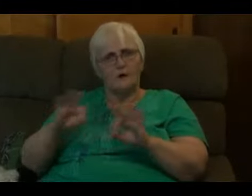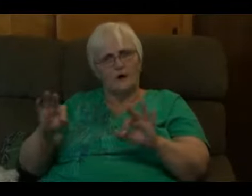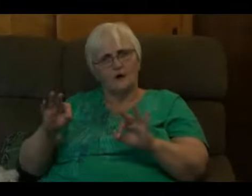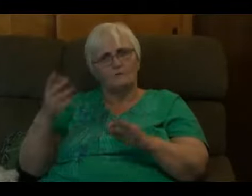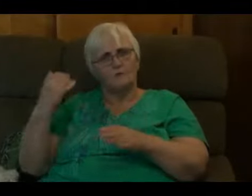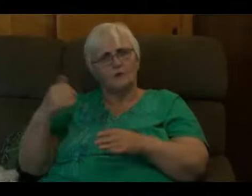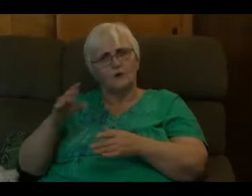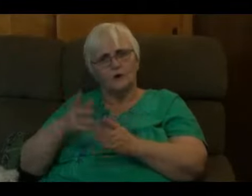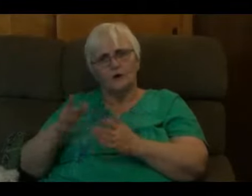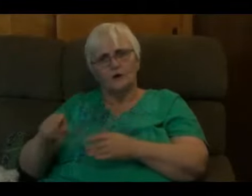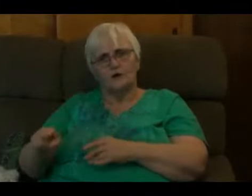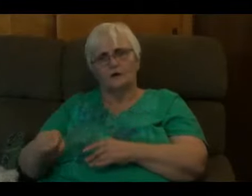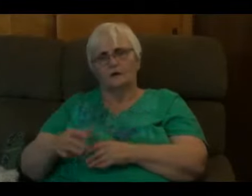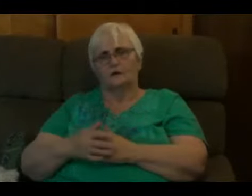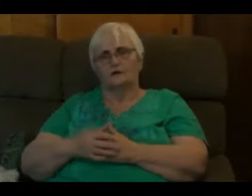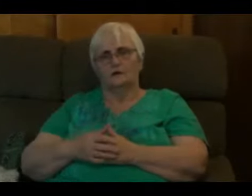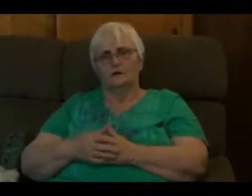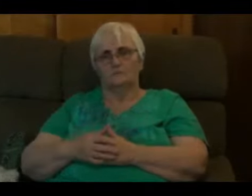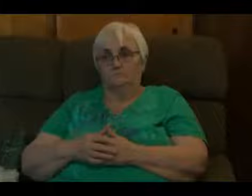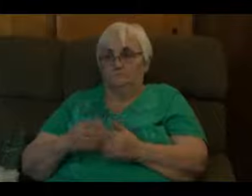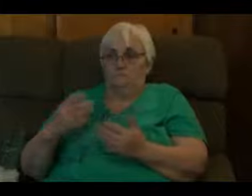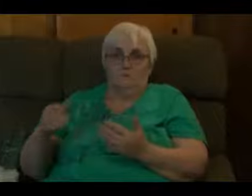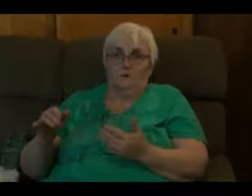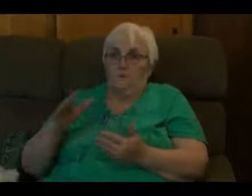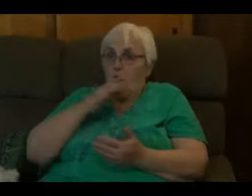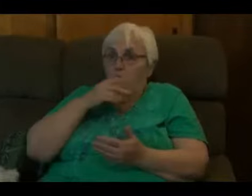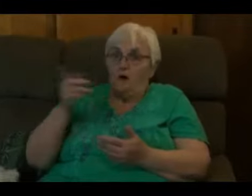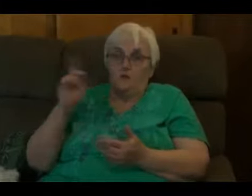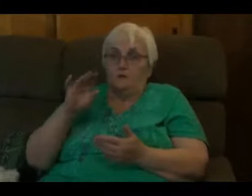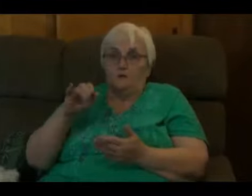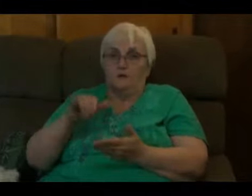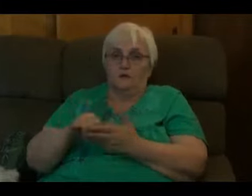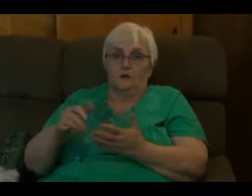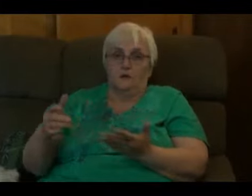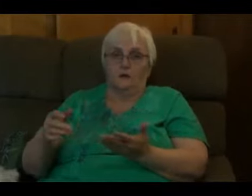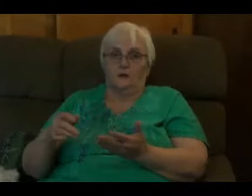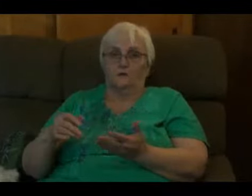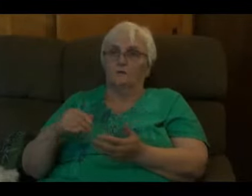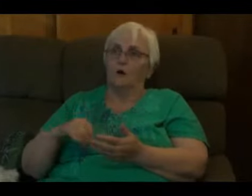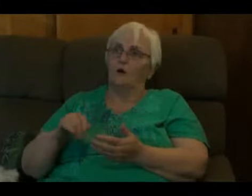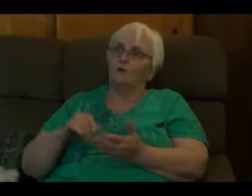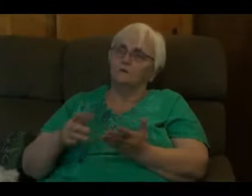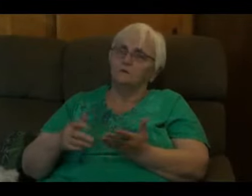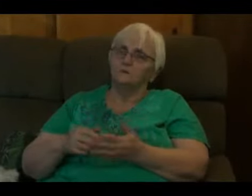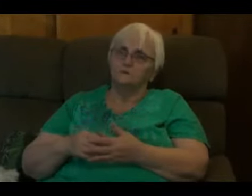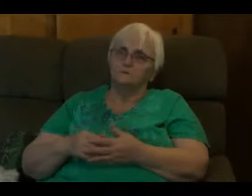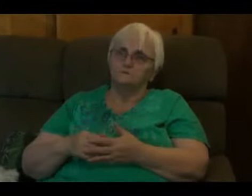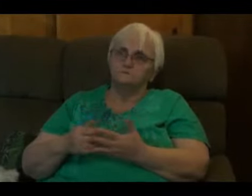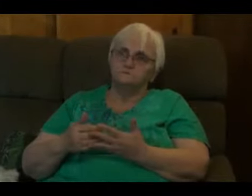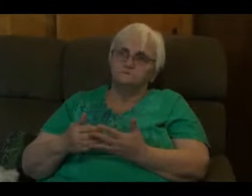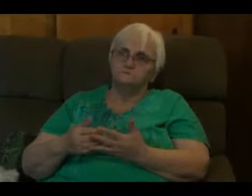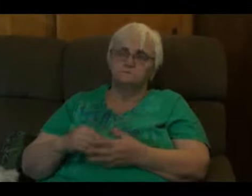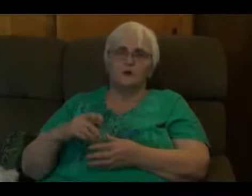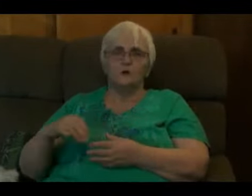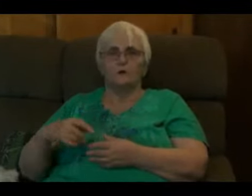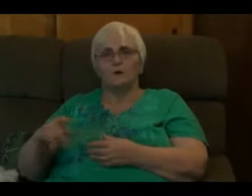off before you cook it? She said, well, my mother always did that. Oh. And so he went to his